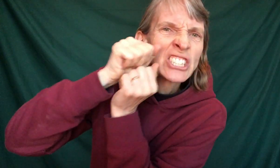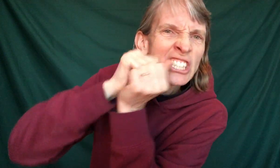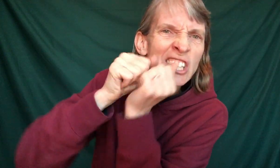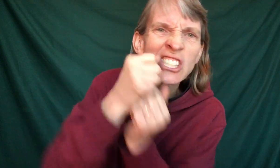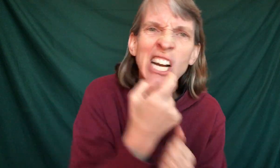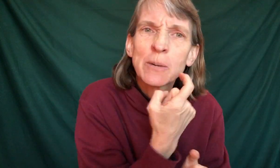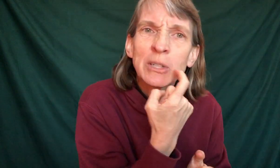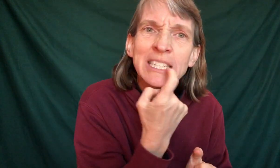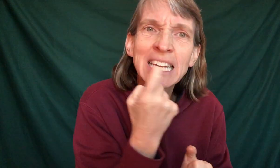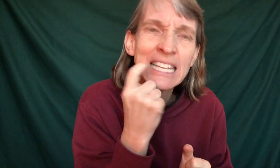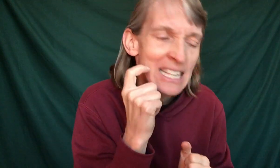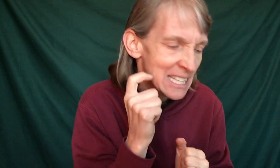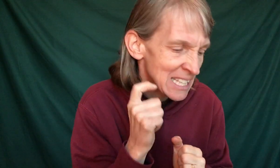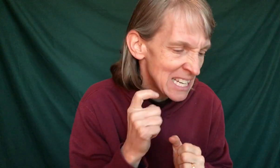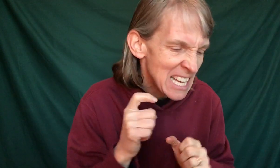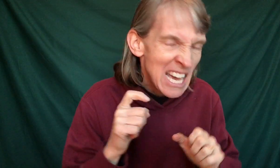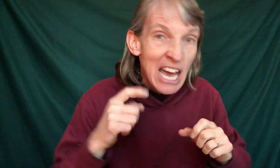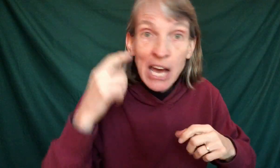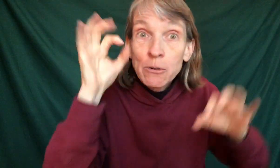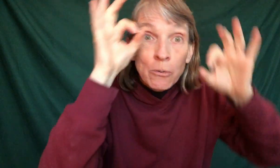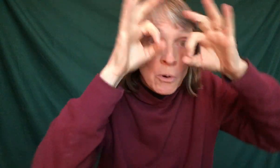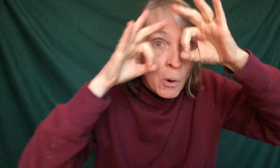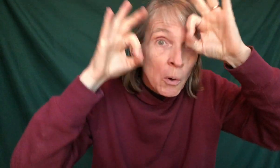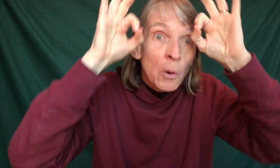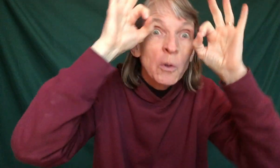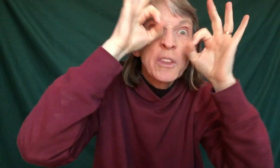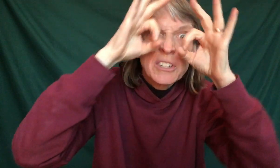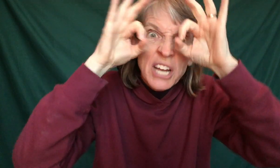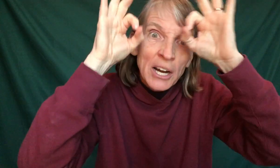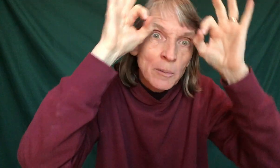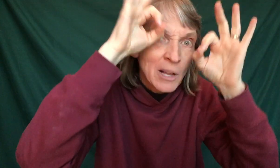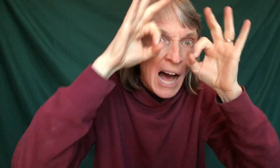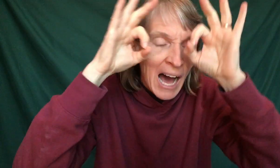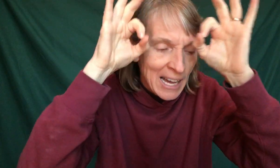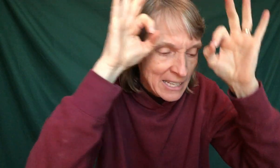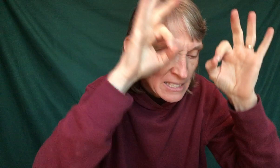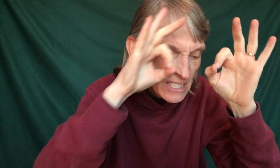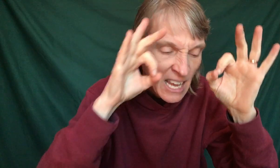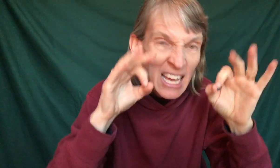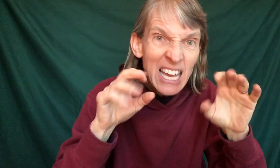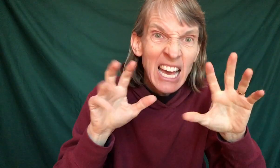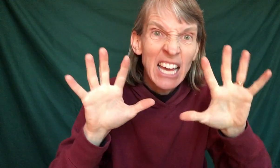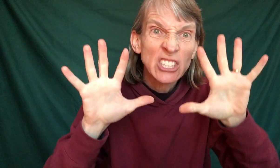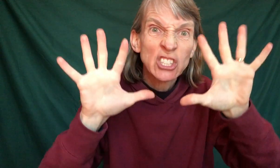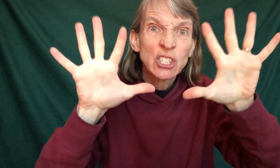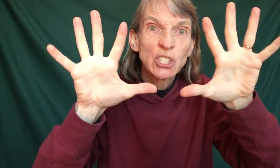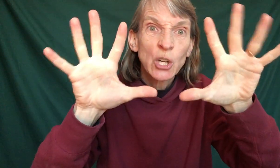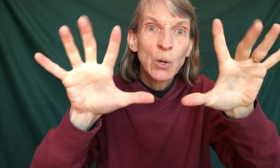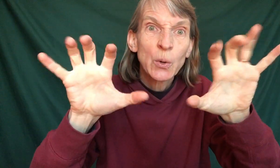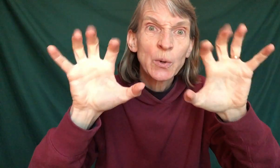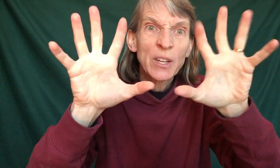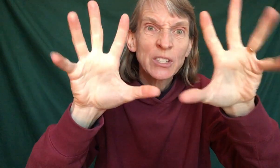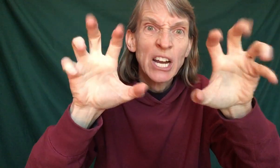their terrible teeth and rolled their terrible eyes and showed their